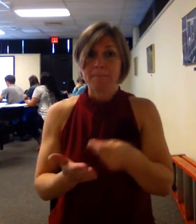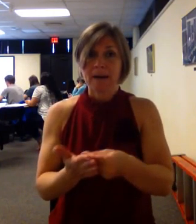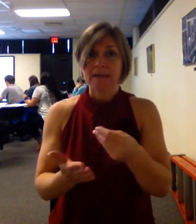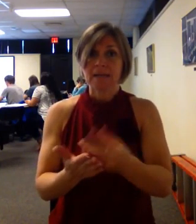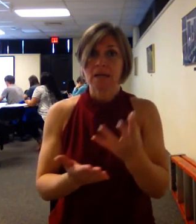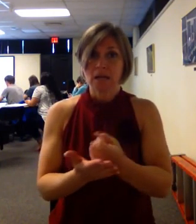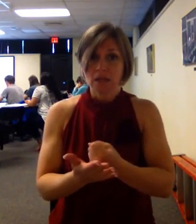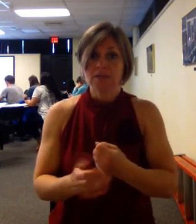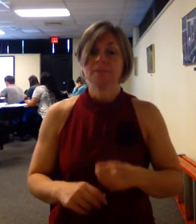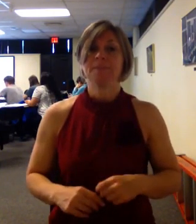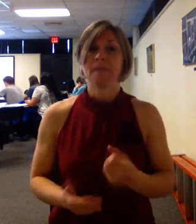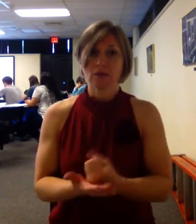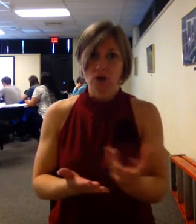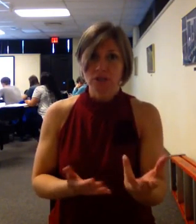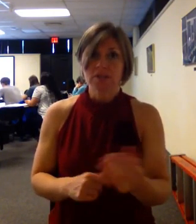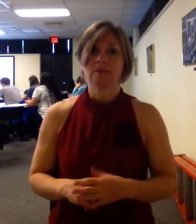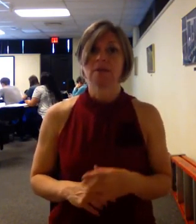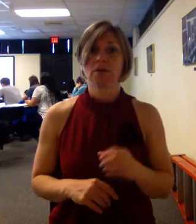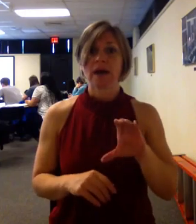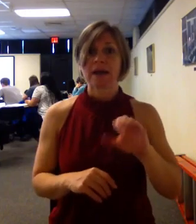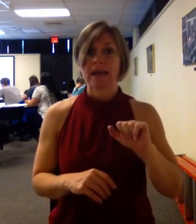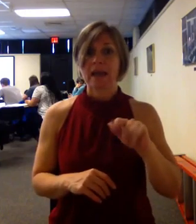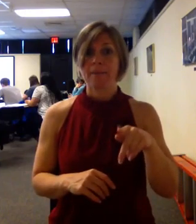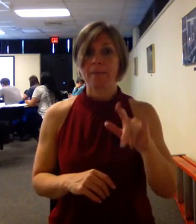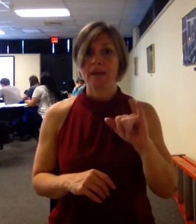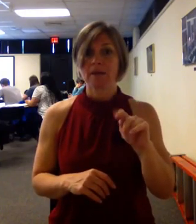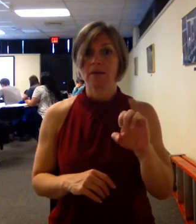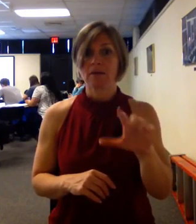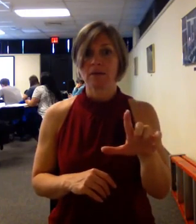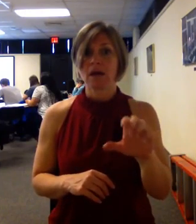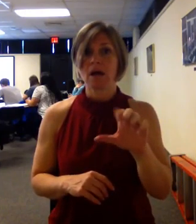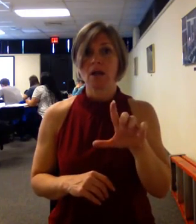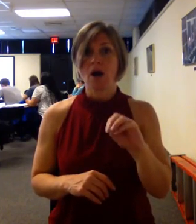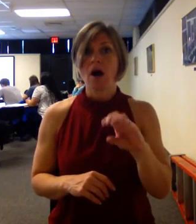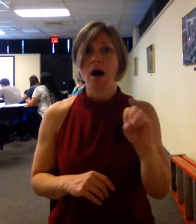you're having a capital loss, but once again, you don't realize and recognize that loss unless you sell the bond.